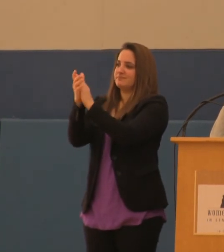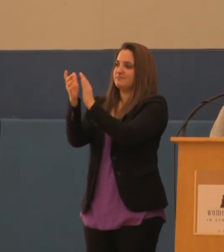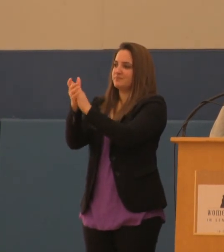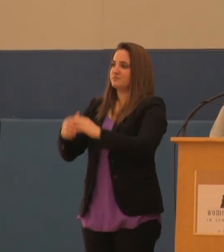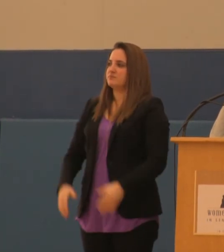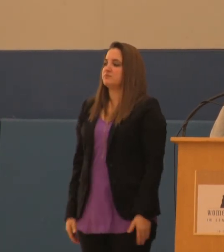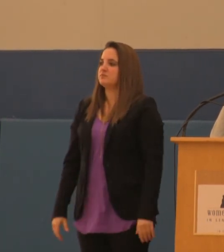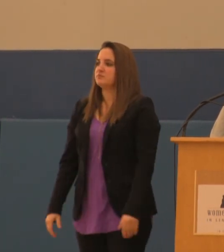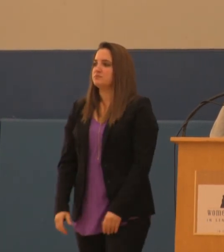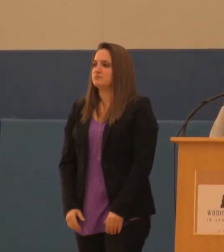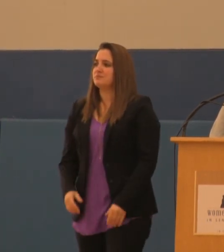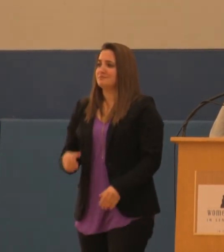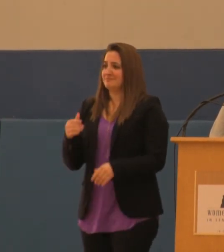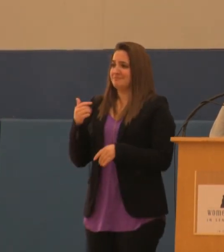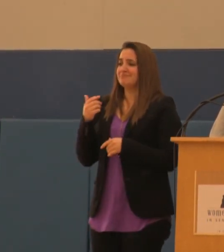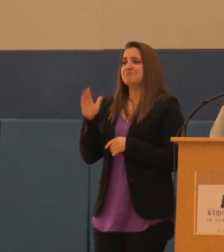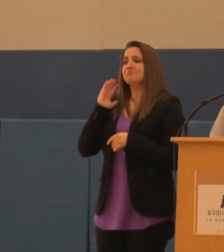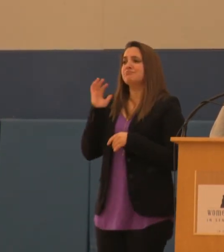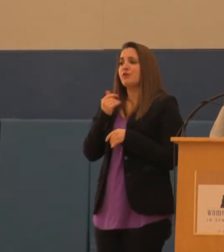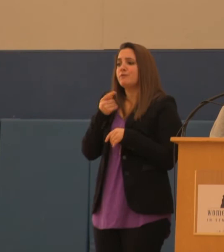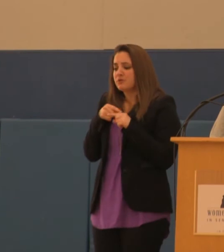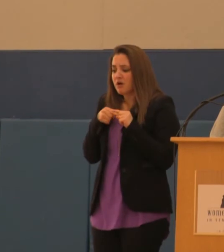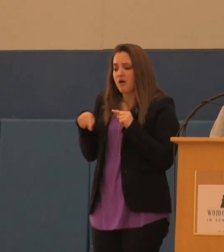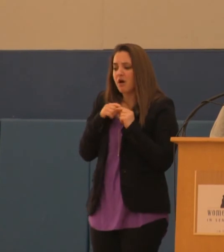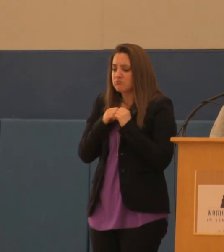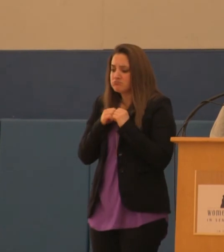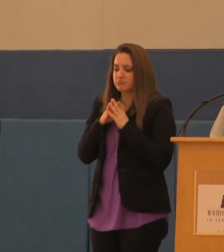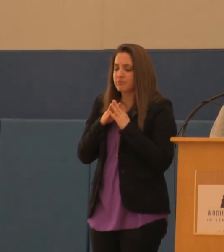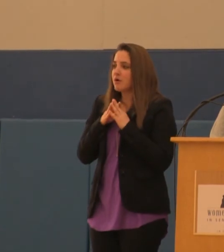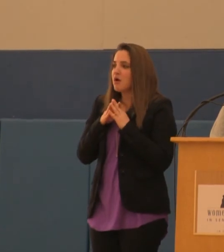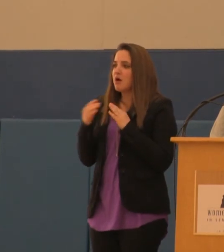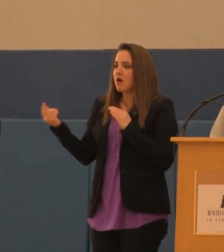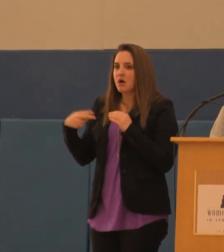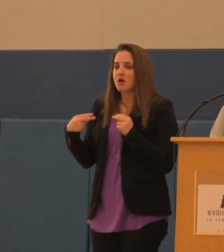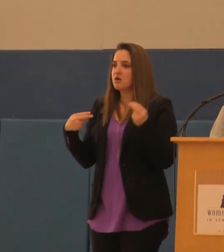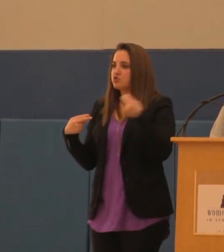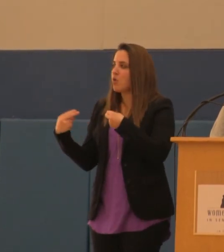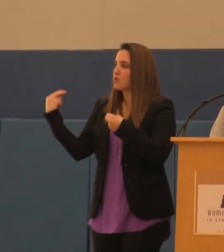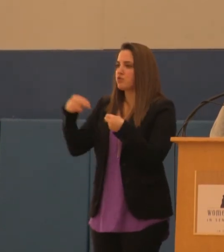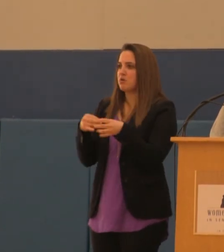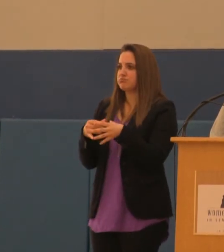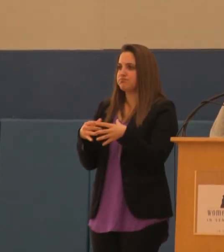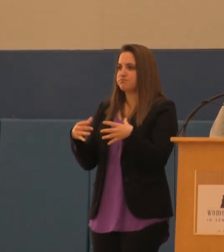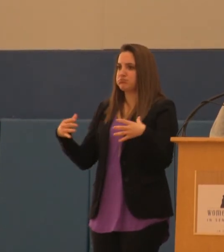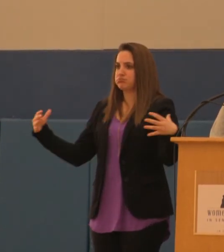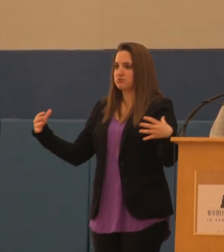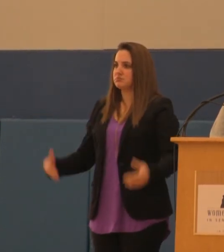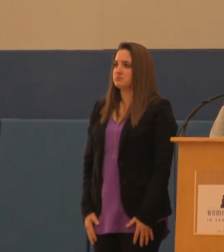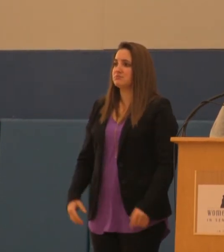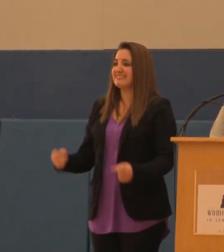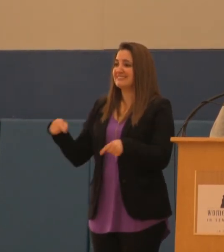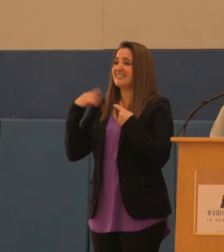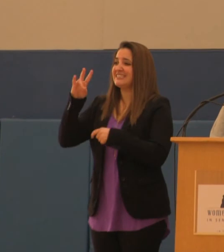What started out as a few people grew into a collective force of thousands. Over the past 7 years,